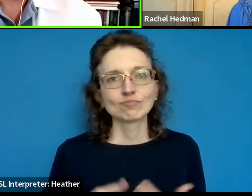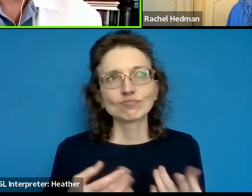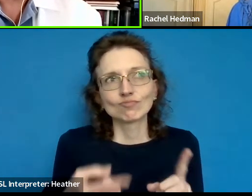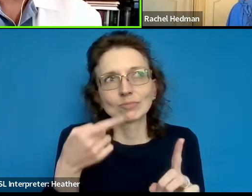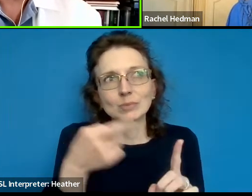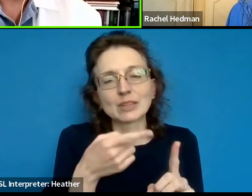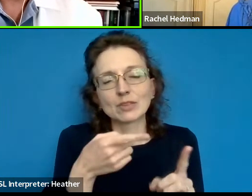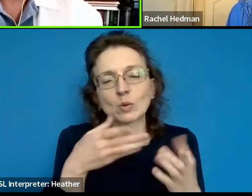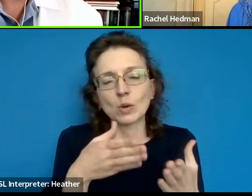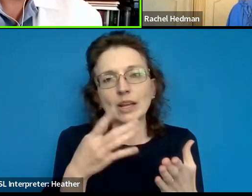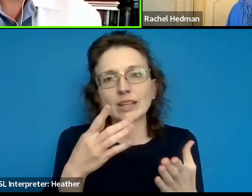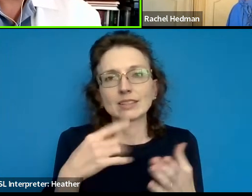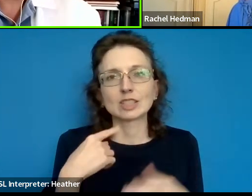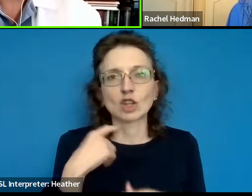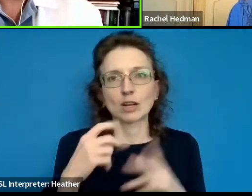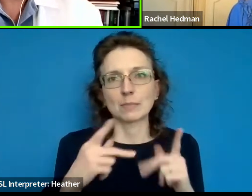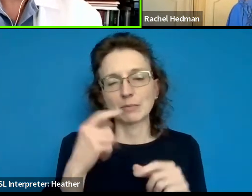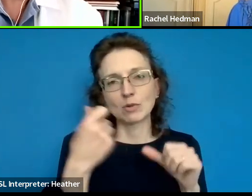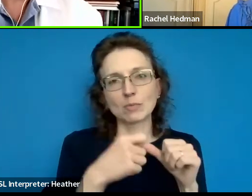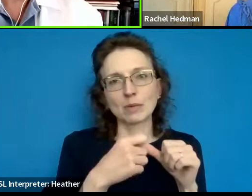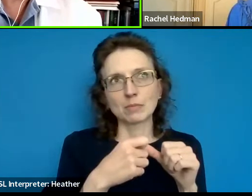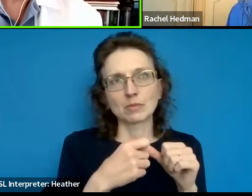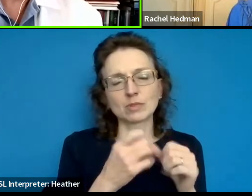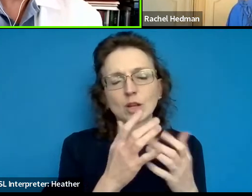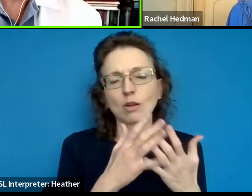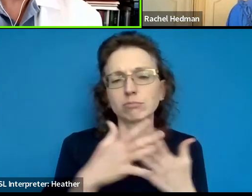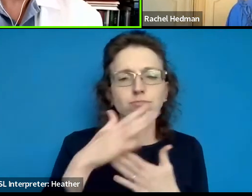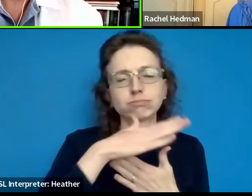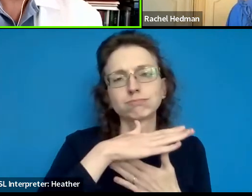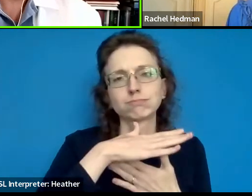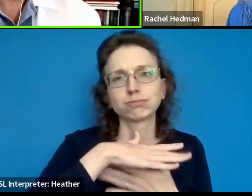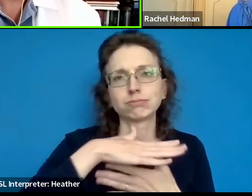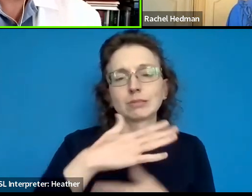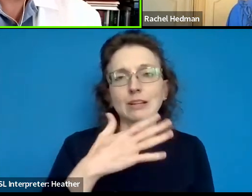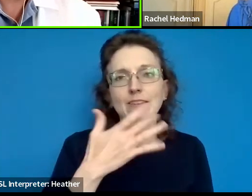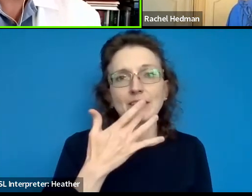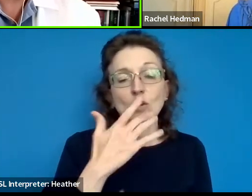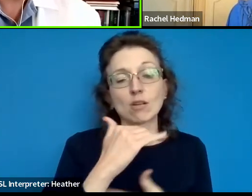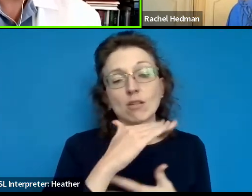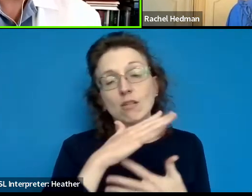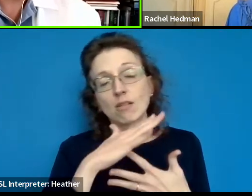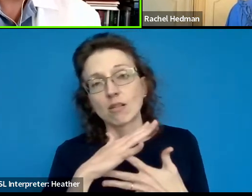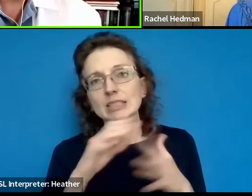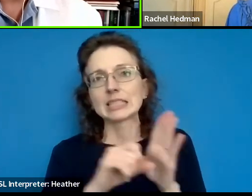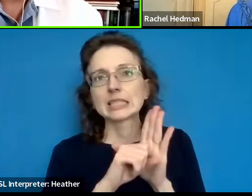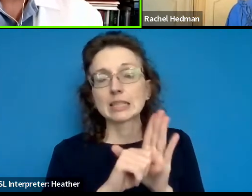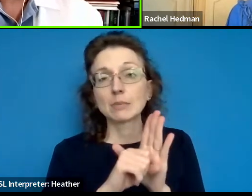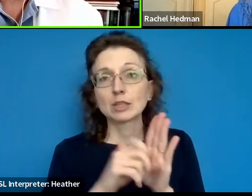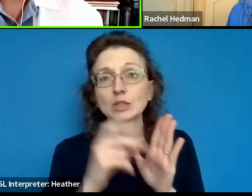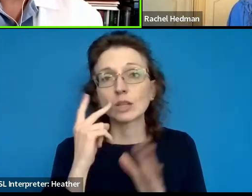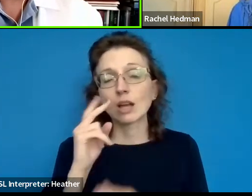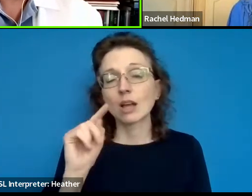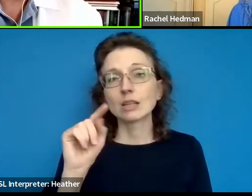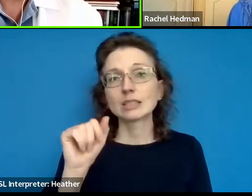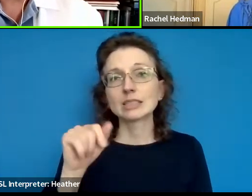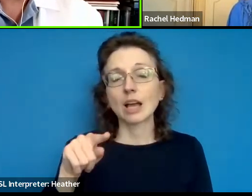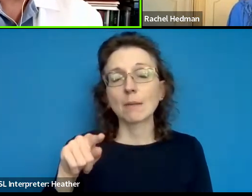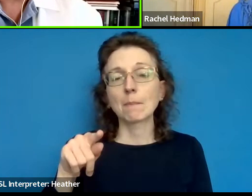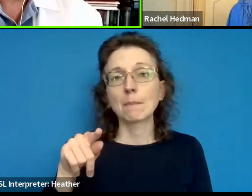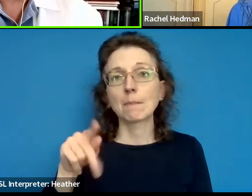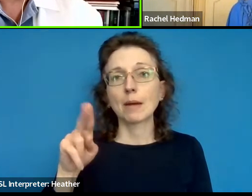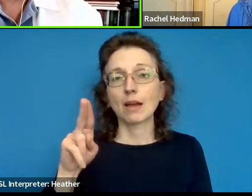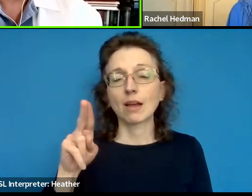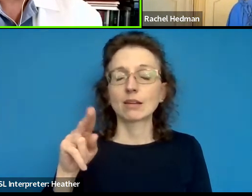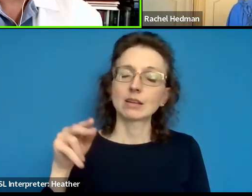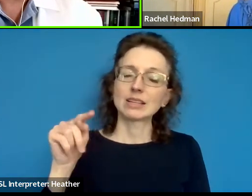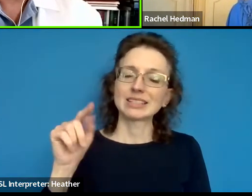to remember. That would be my favorite one. And then the second one are the symbols that you saw in the tapa. I like seeing the